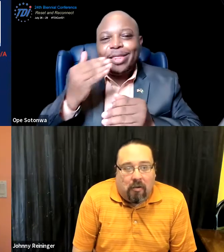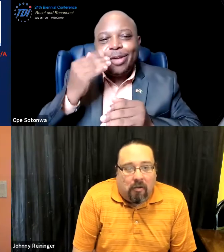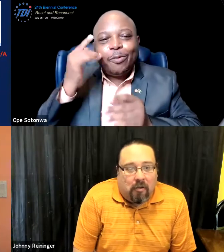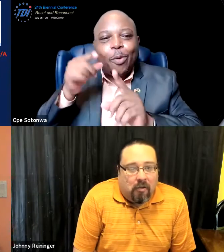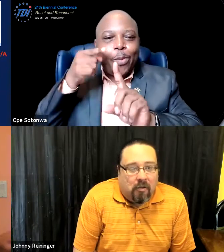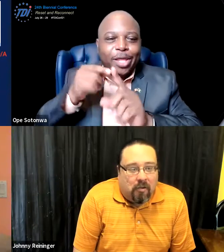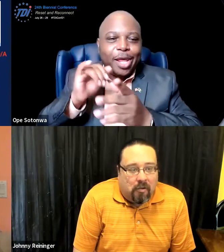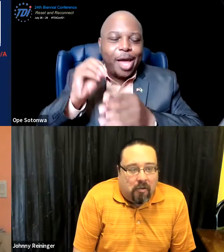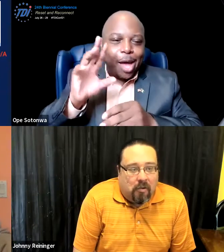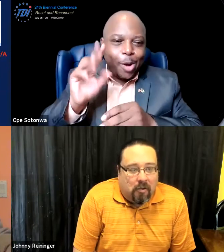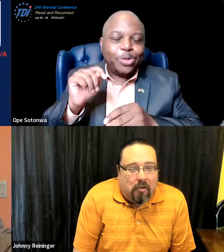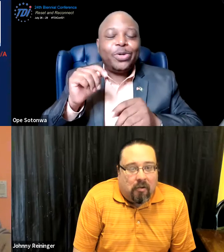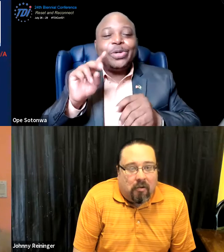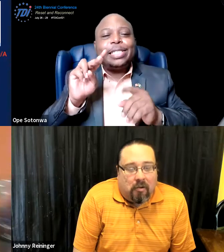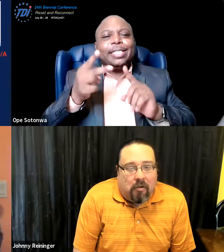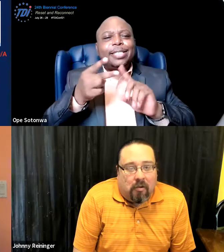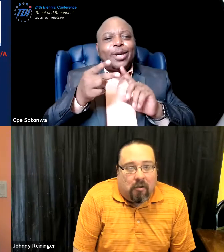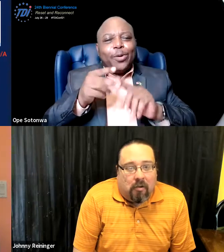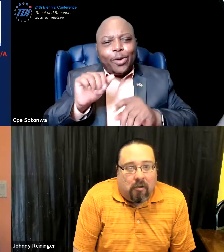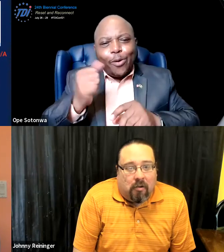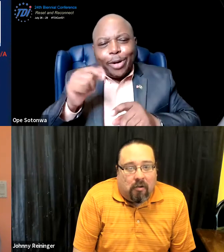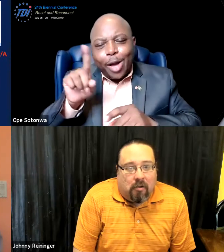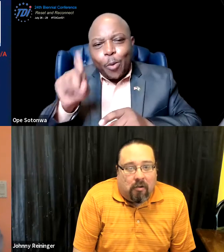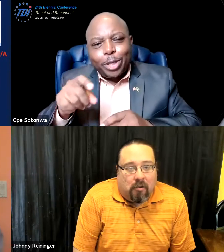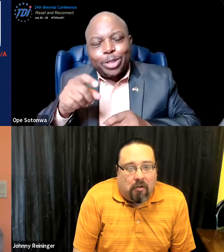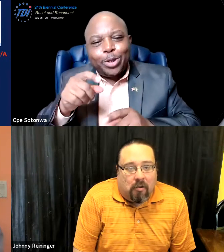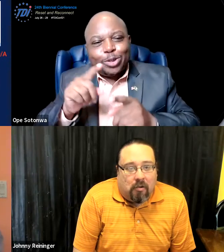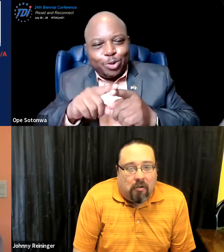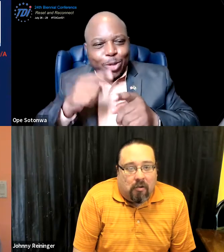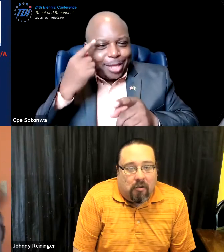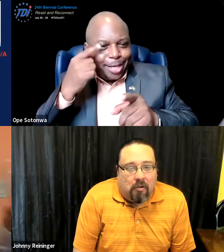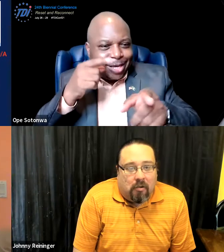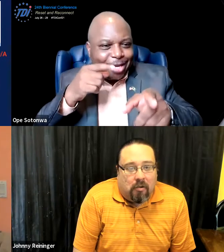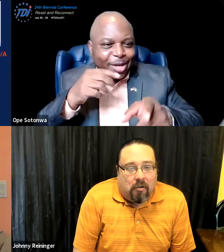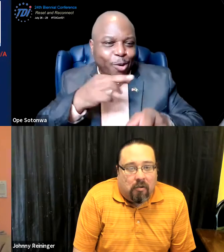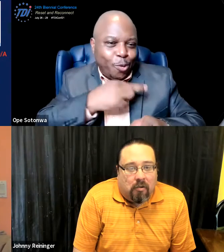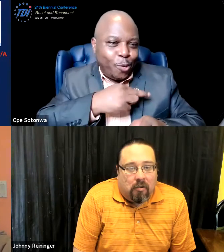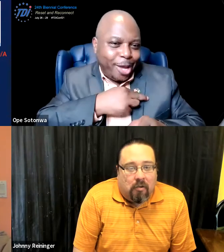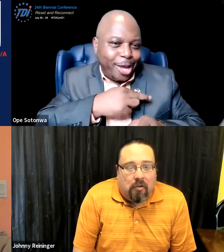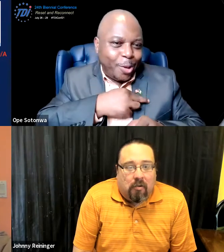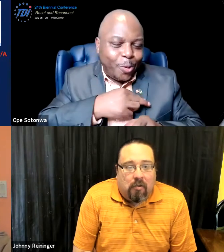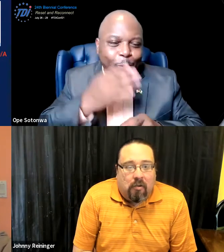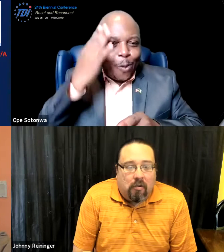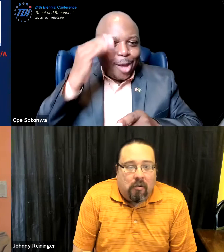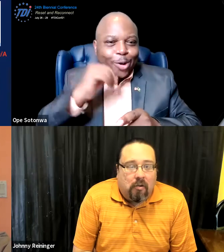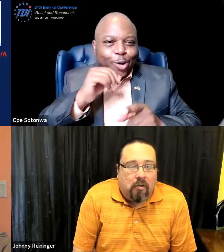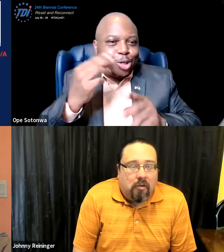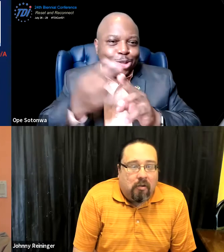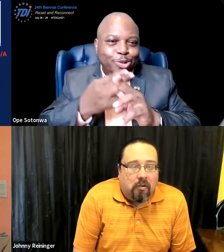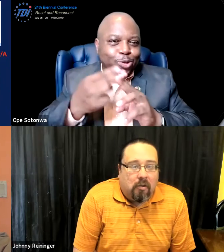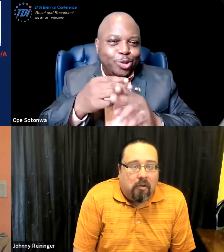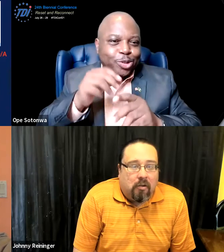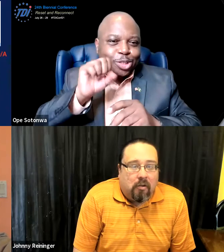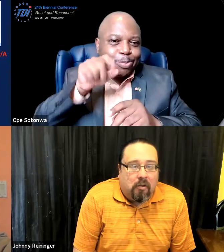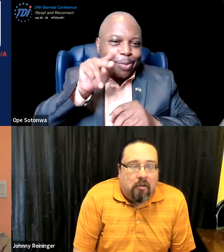conferences, we will definitely plan to add that, but thank you for pointing that out. Secondly, I wanted to mention another question, and I think this was